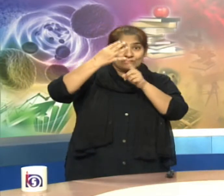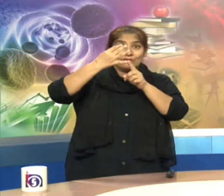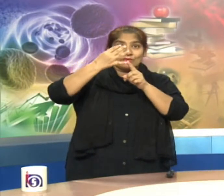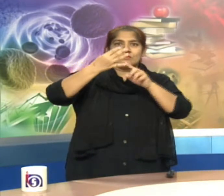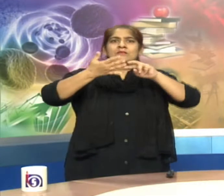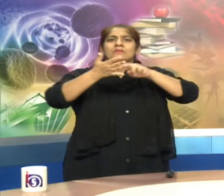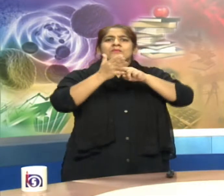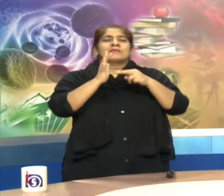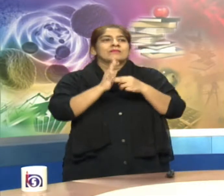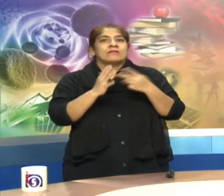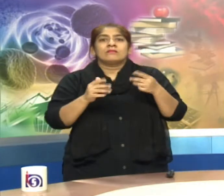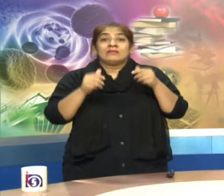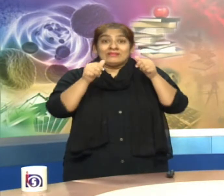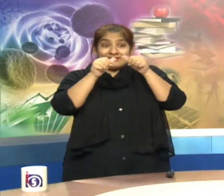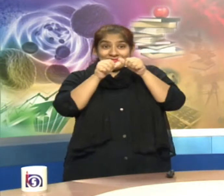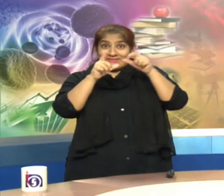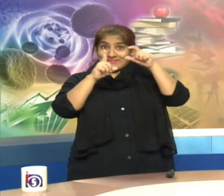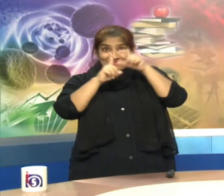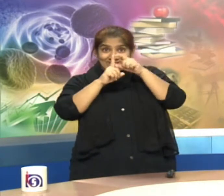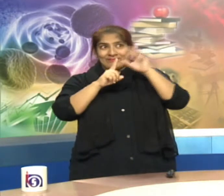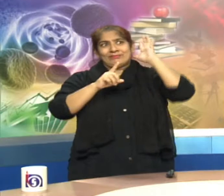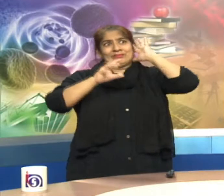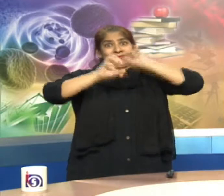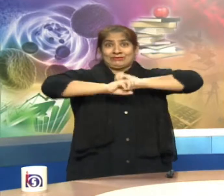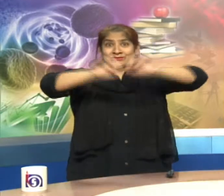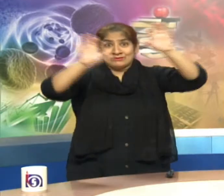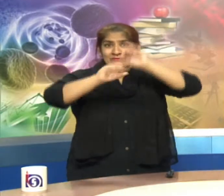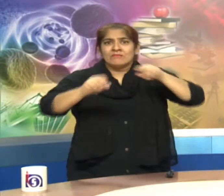The fourth point is